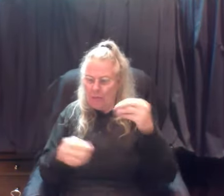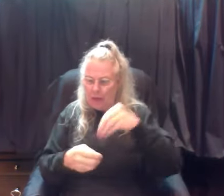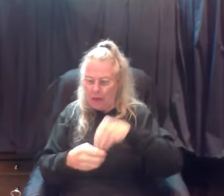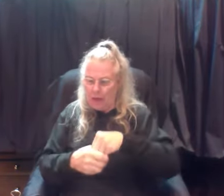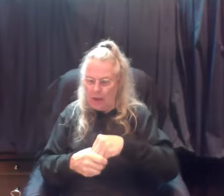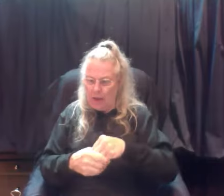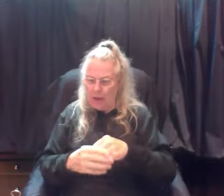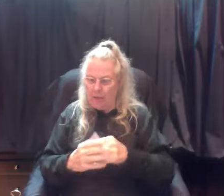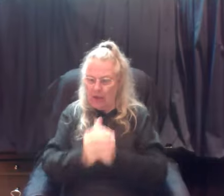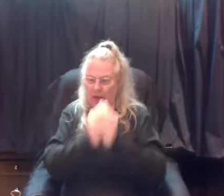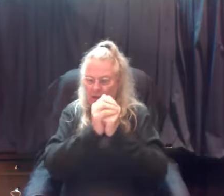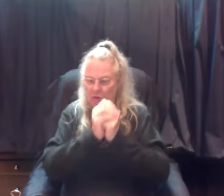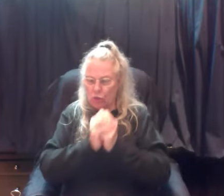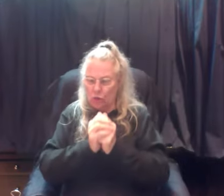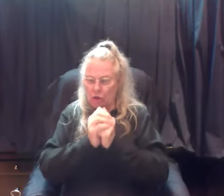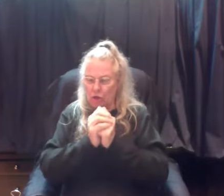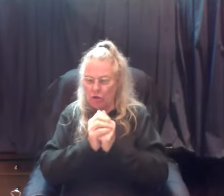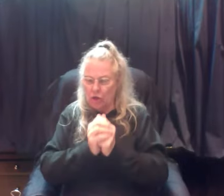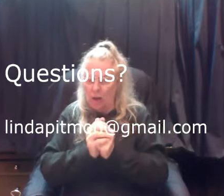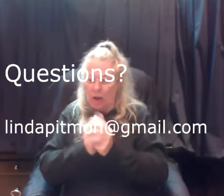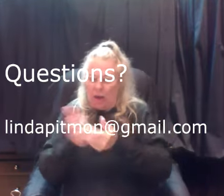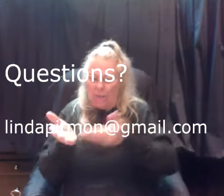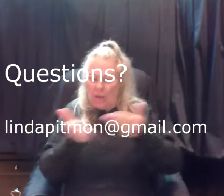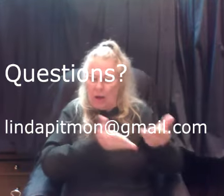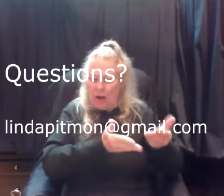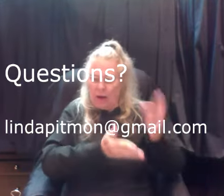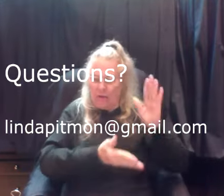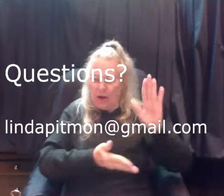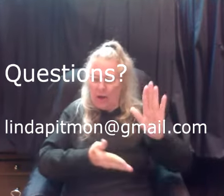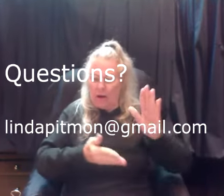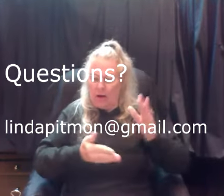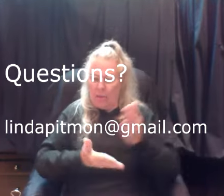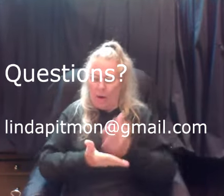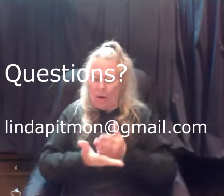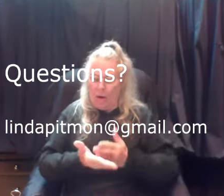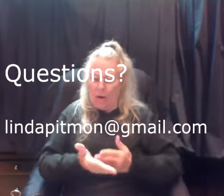In this worship, bear their part,